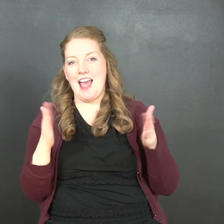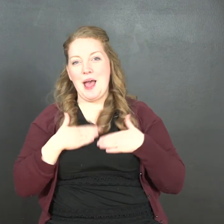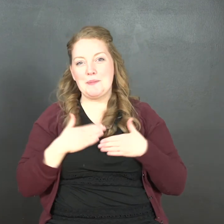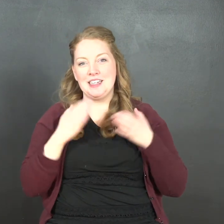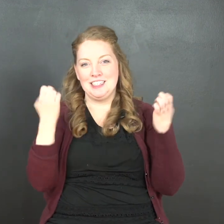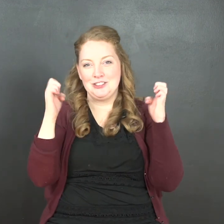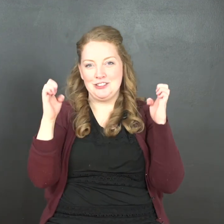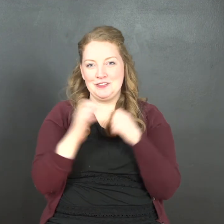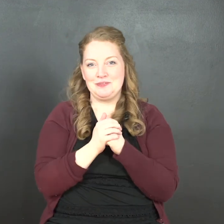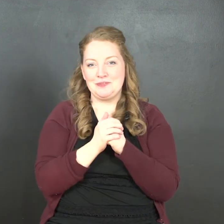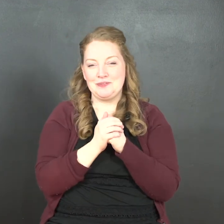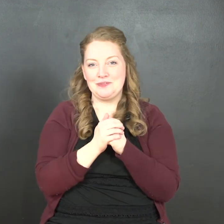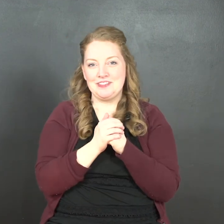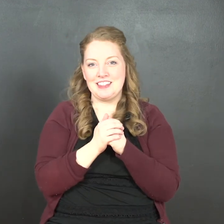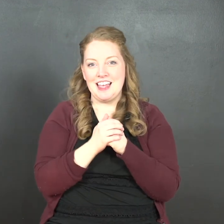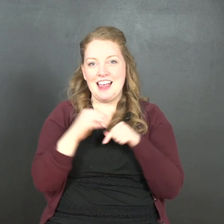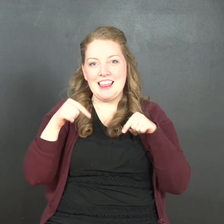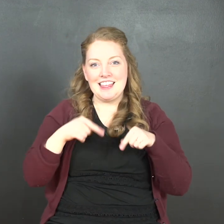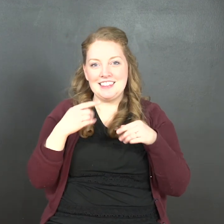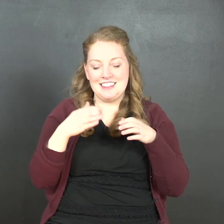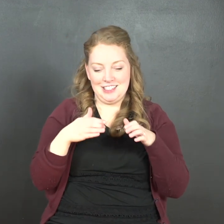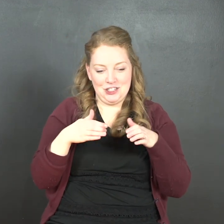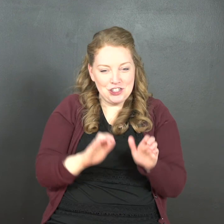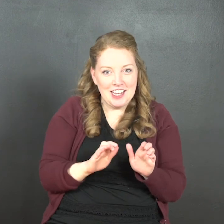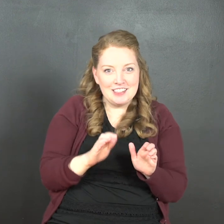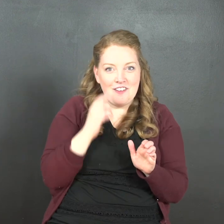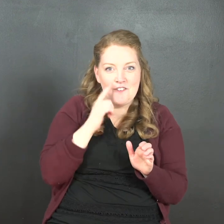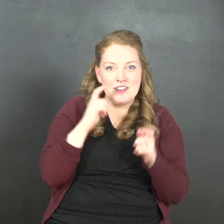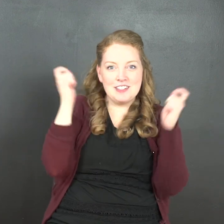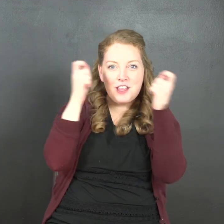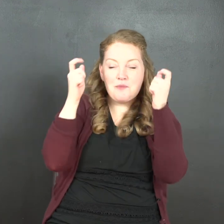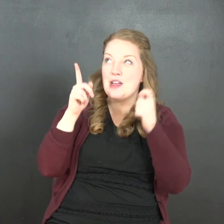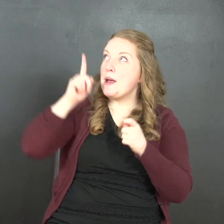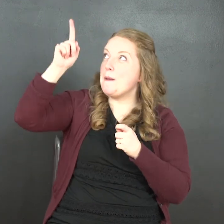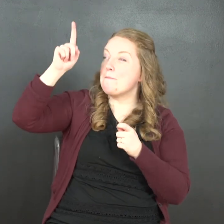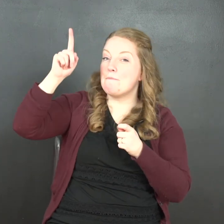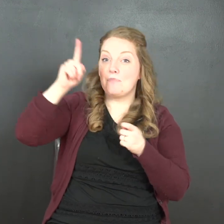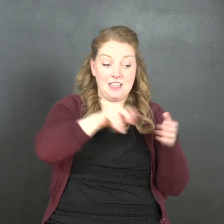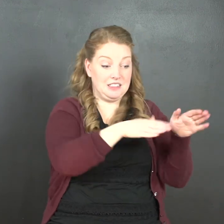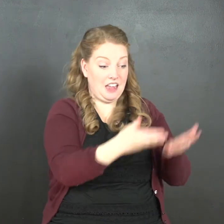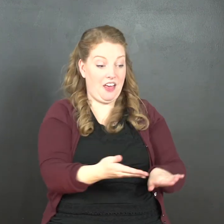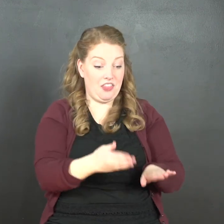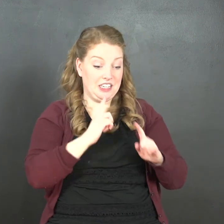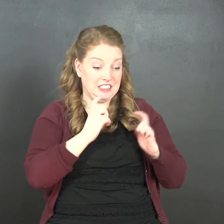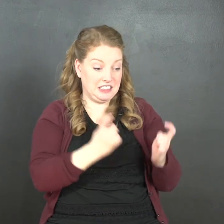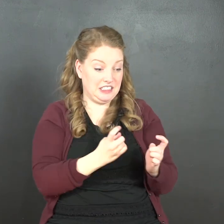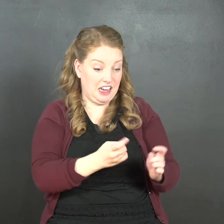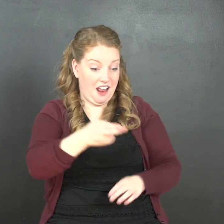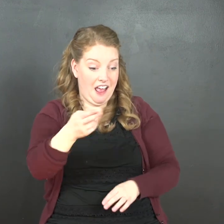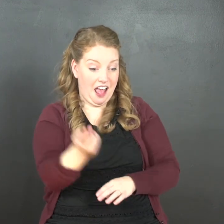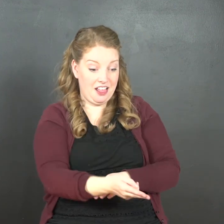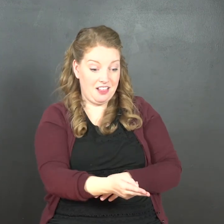the one who brought victory over death, over sin, over hell, and over the grave.